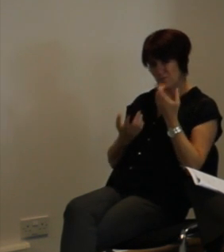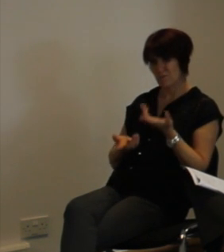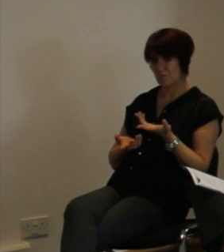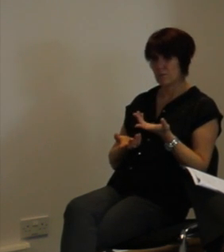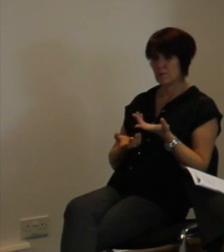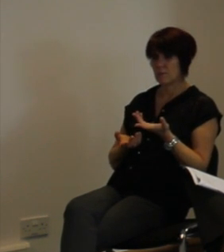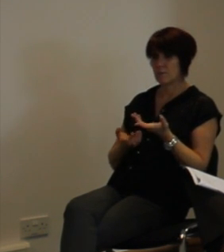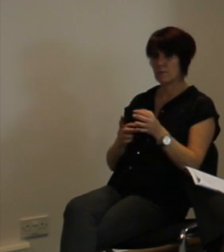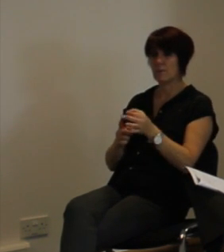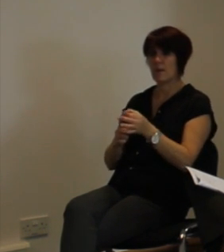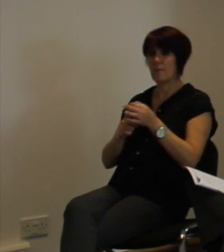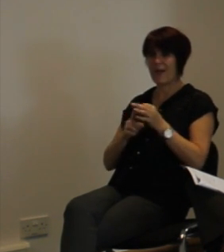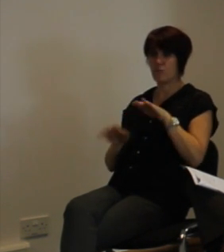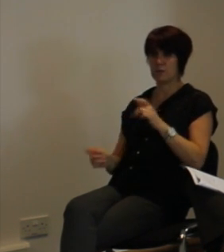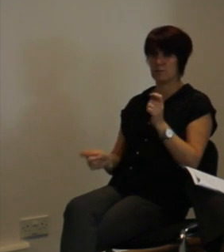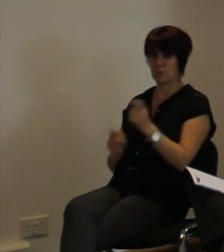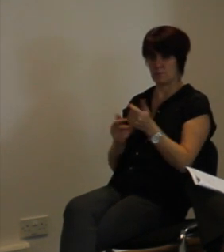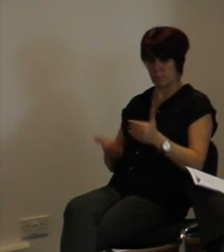the application of reasonable adjustments.